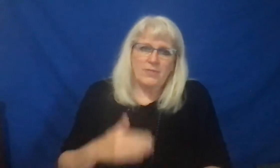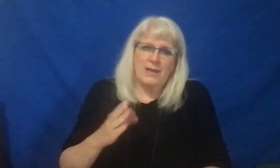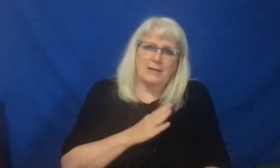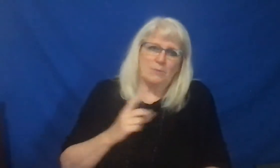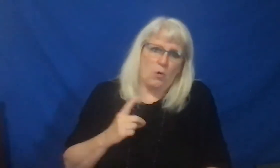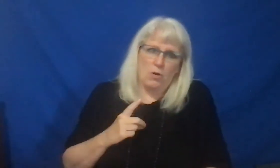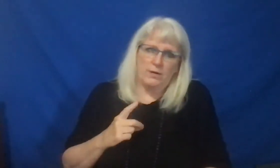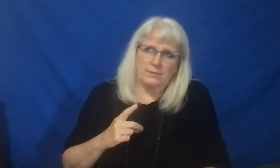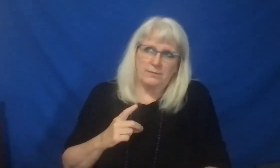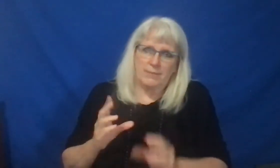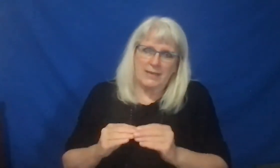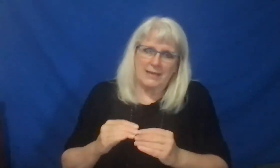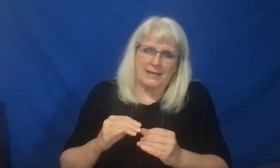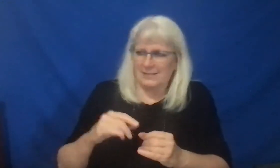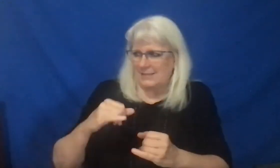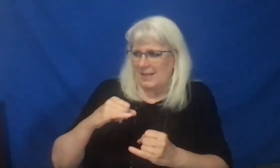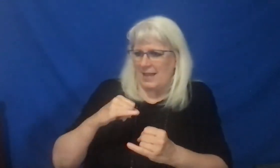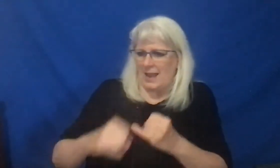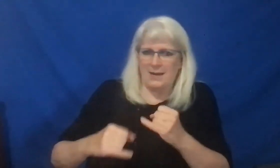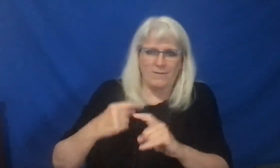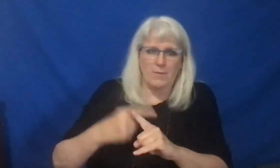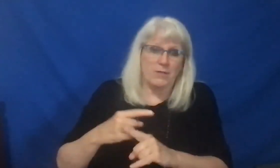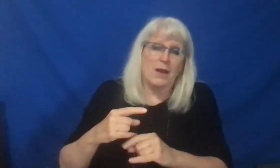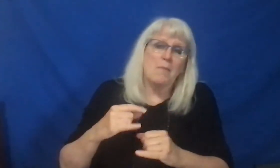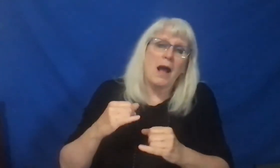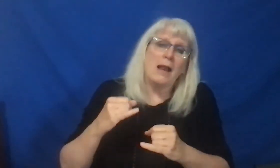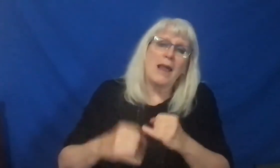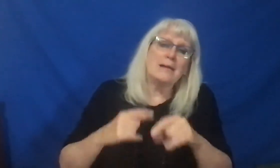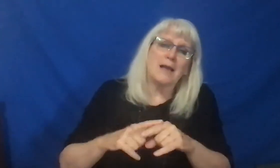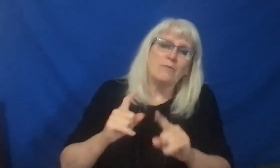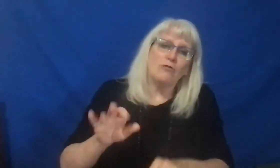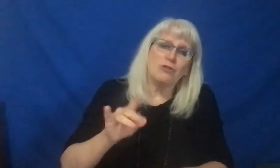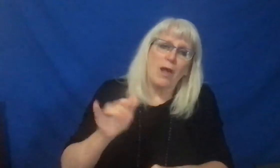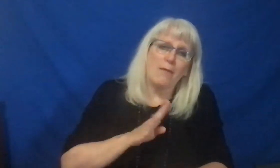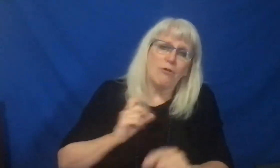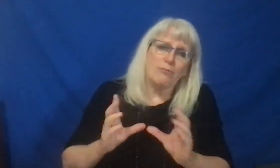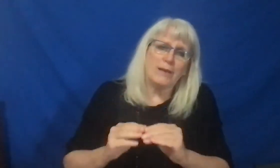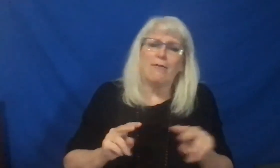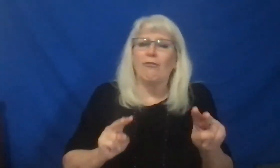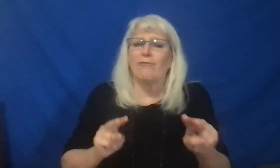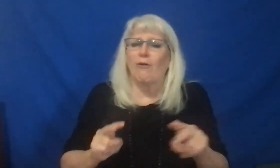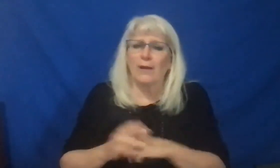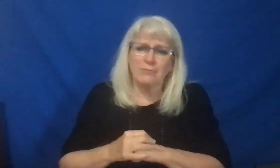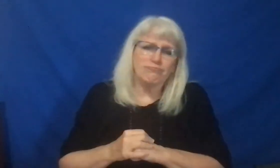and it'll be my last July board, and I'm really looking forward to it. It's funny, when I reflect back on my